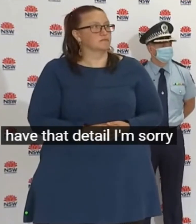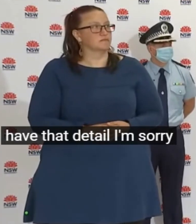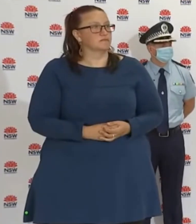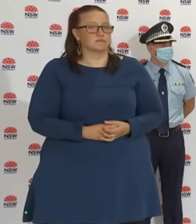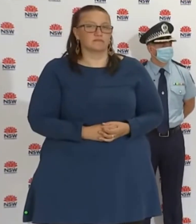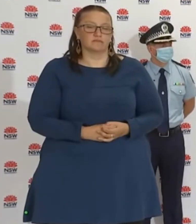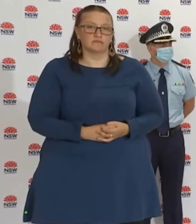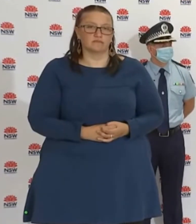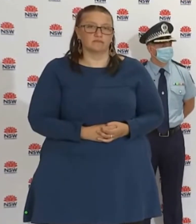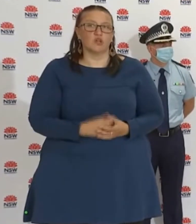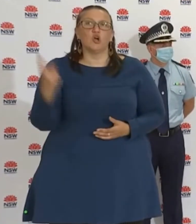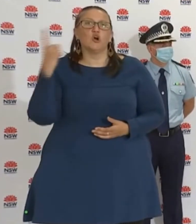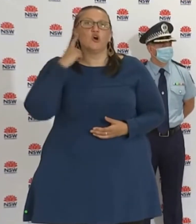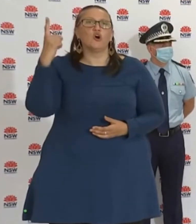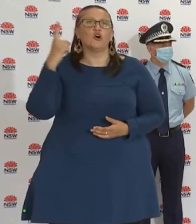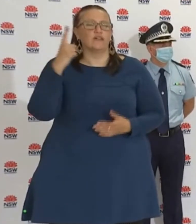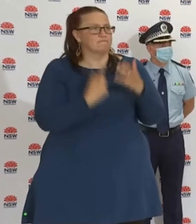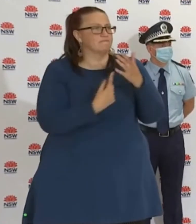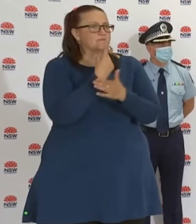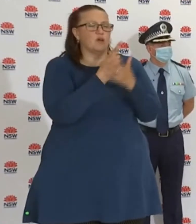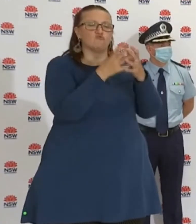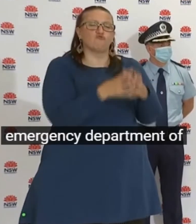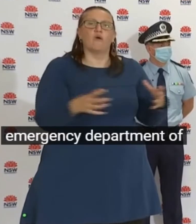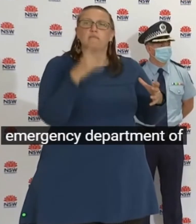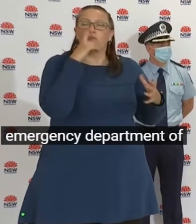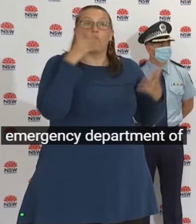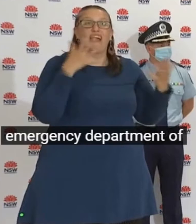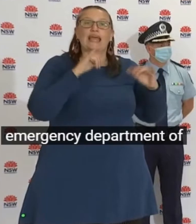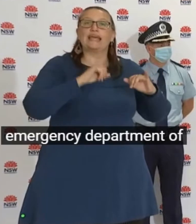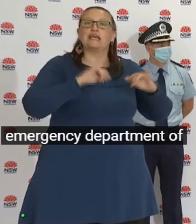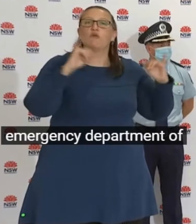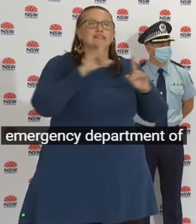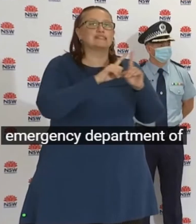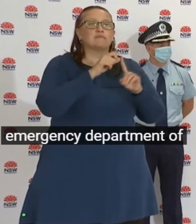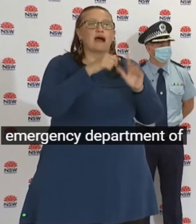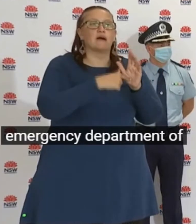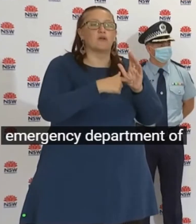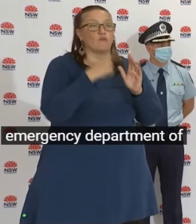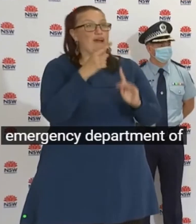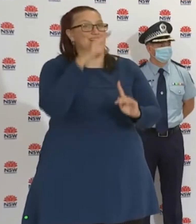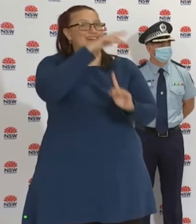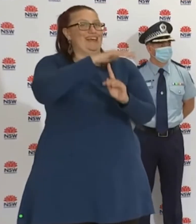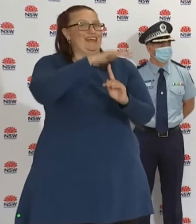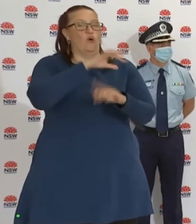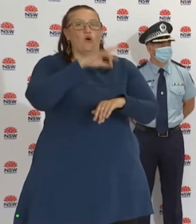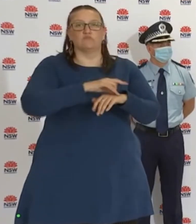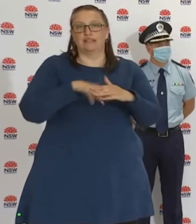cluster of COVID cases within the emergency department of a key hospital in Sydney. We've been told